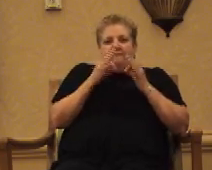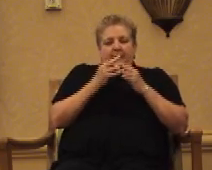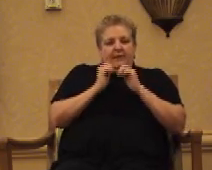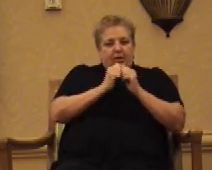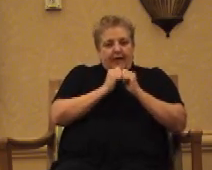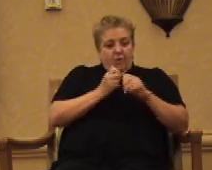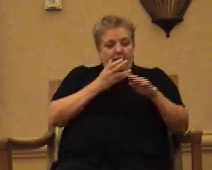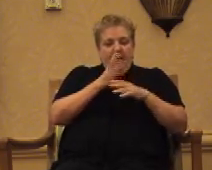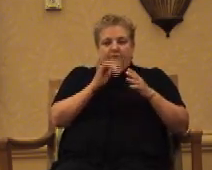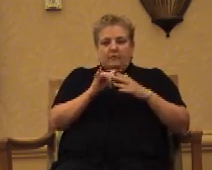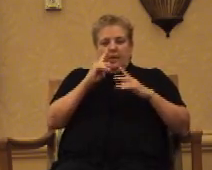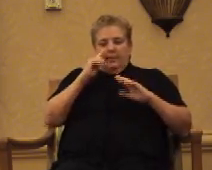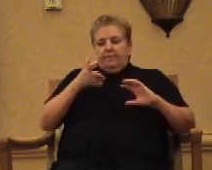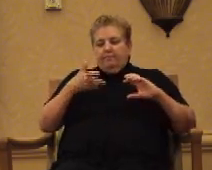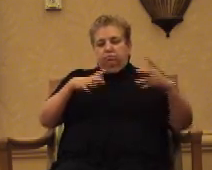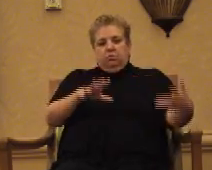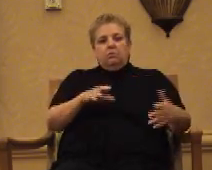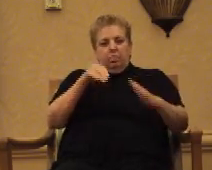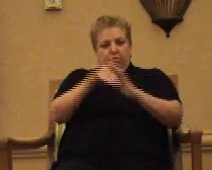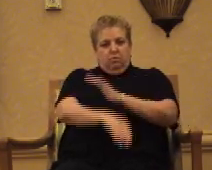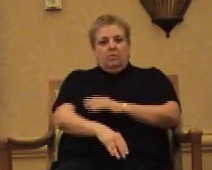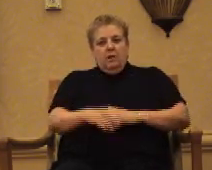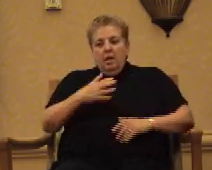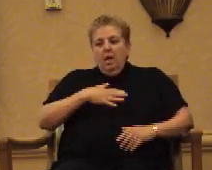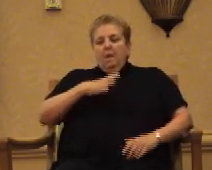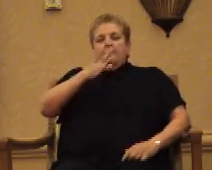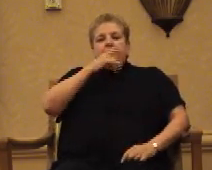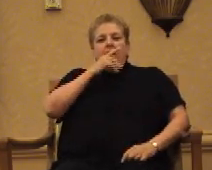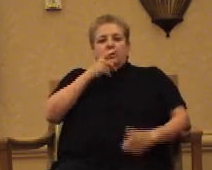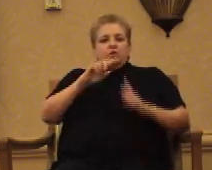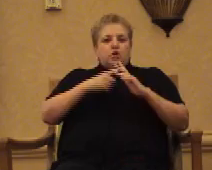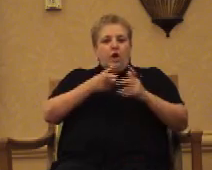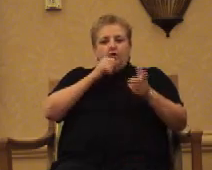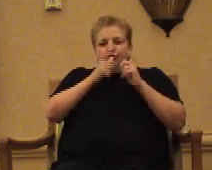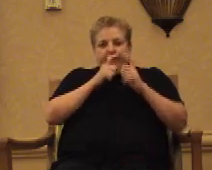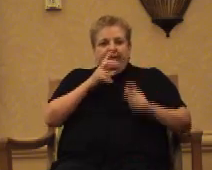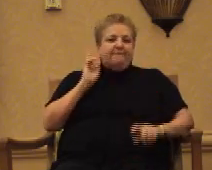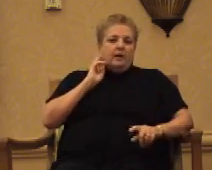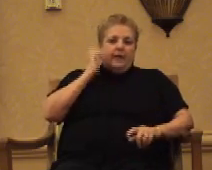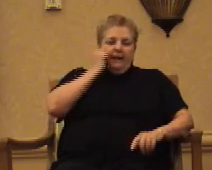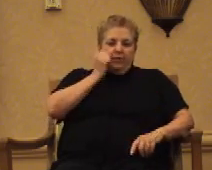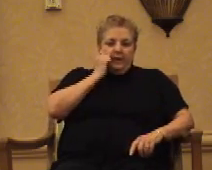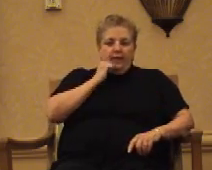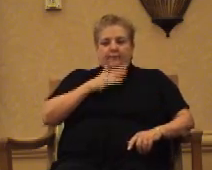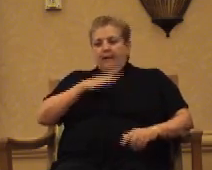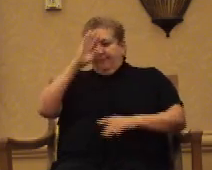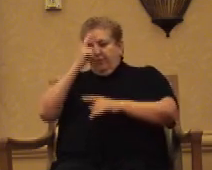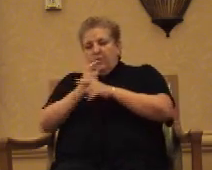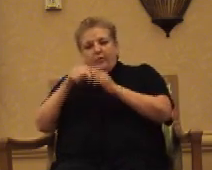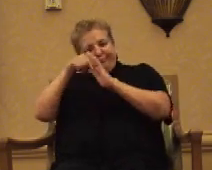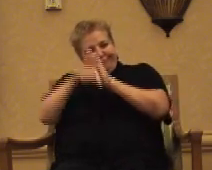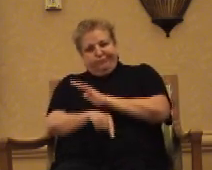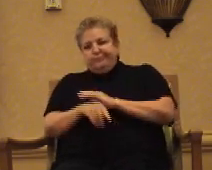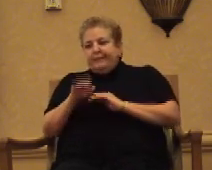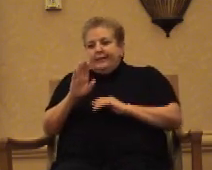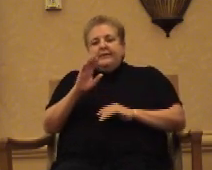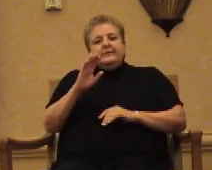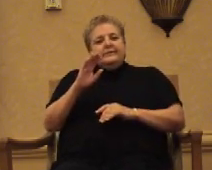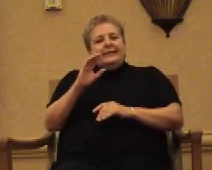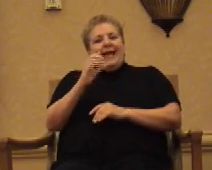got pathetic. My mom got into a half-gallon of vodka drinking a day. My brother was in this heroin addiction. My sister had married an